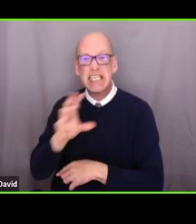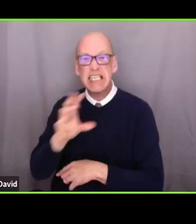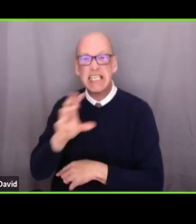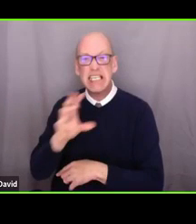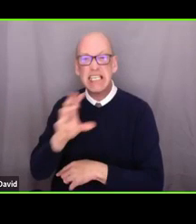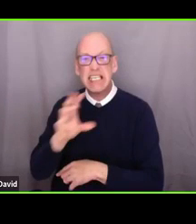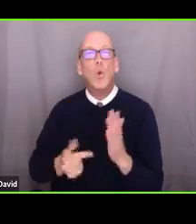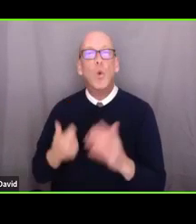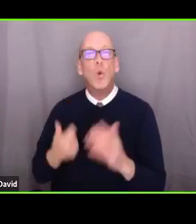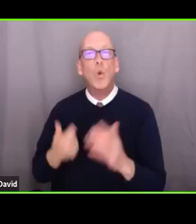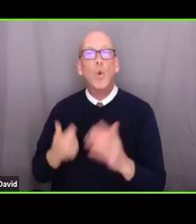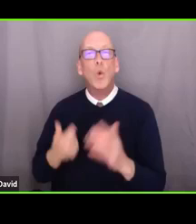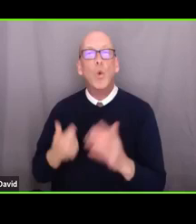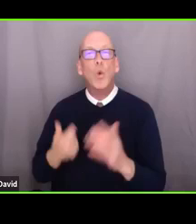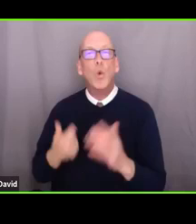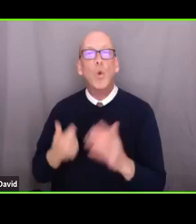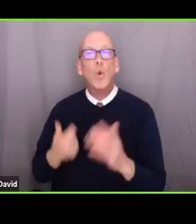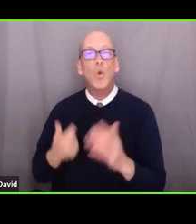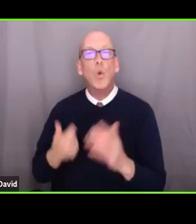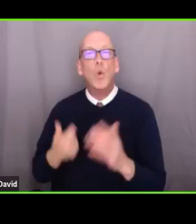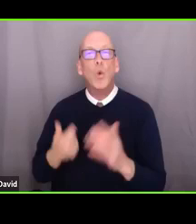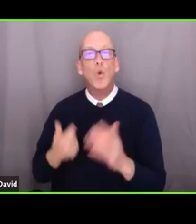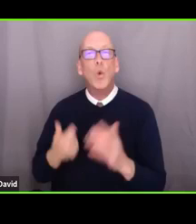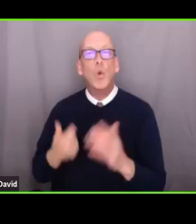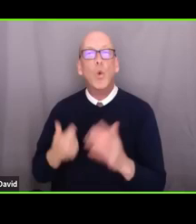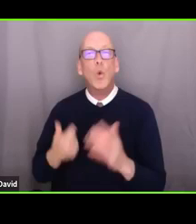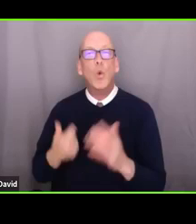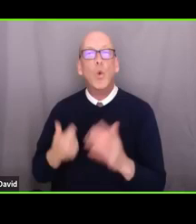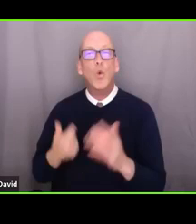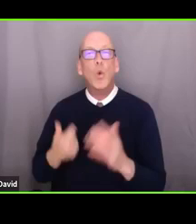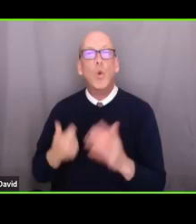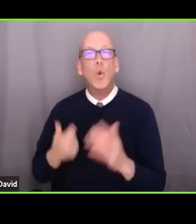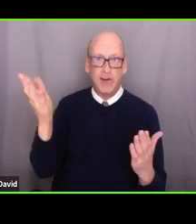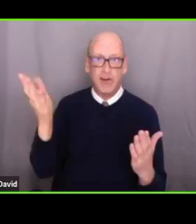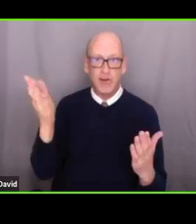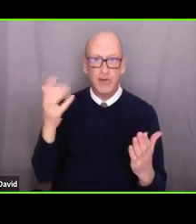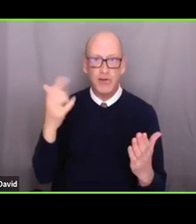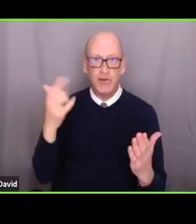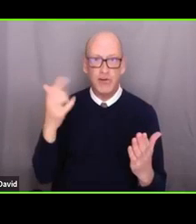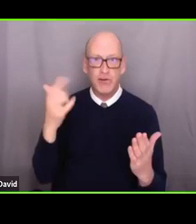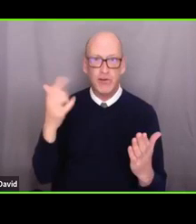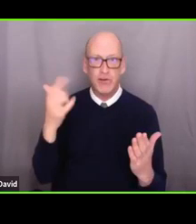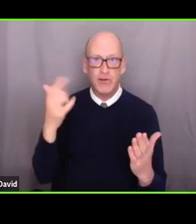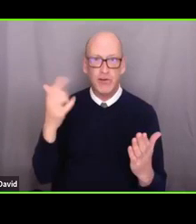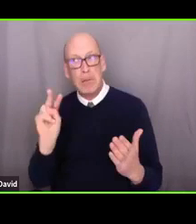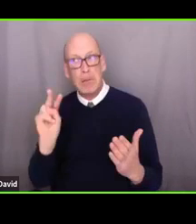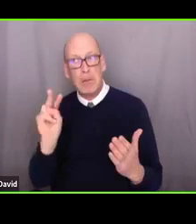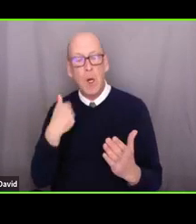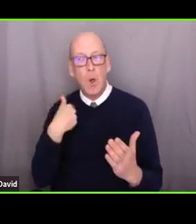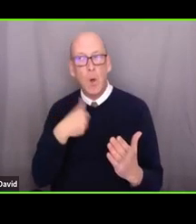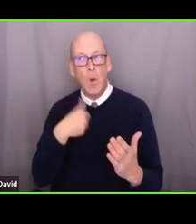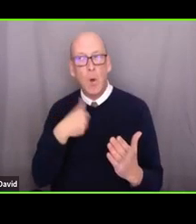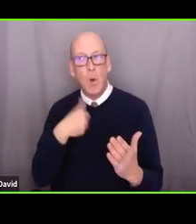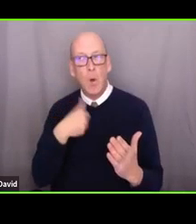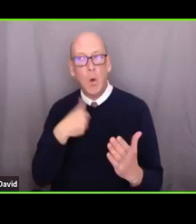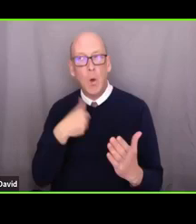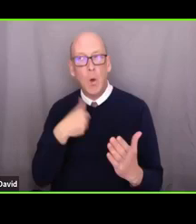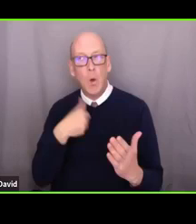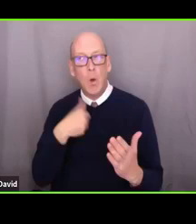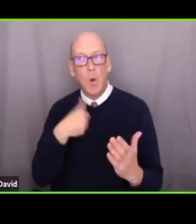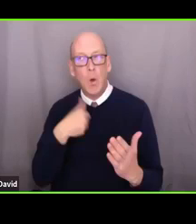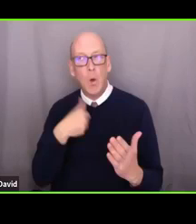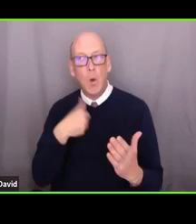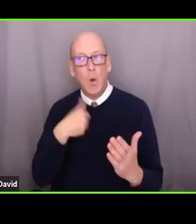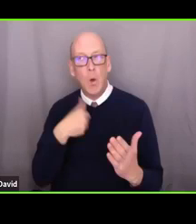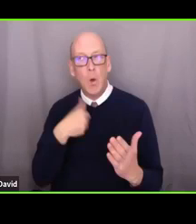now, again, the research isn't out there, so please, this is just, I don't want to say speculation, but this is just the things that we're reading research-wise, is that it